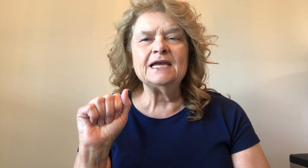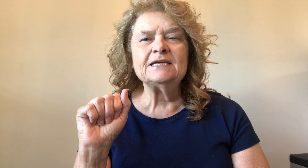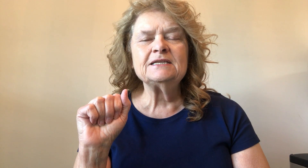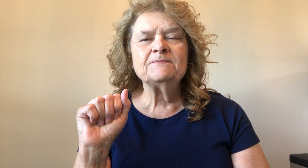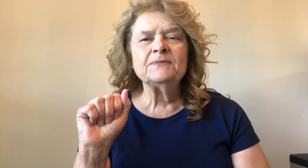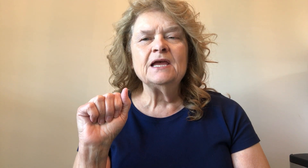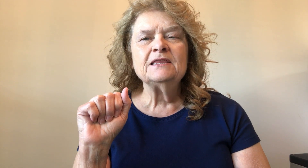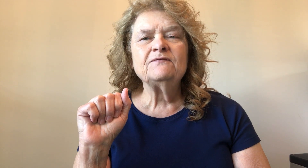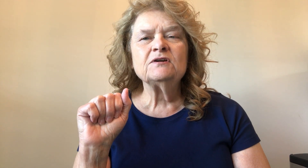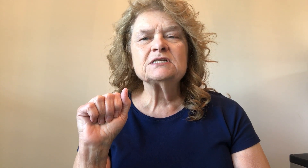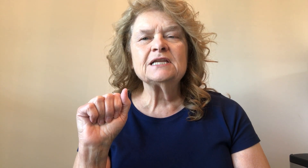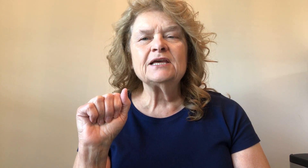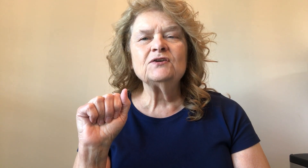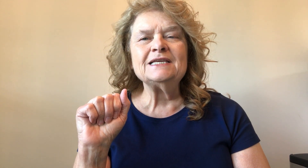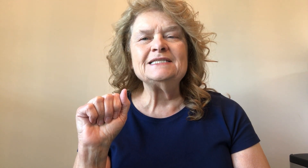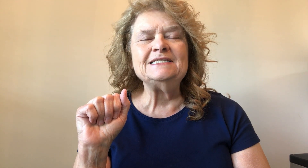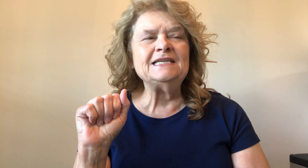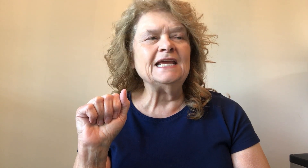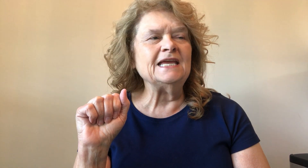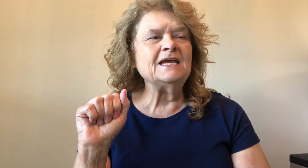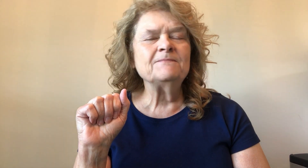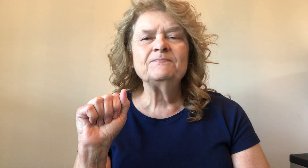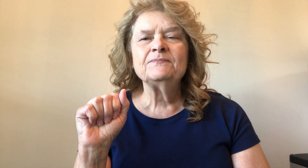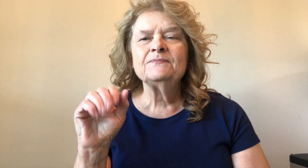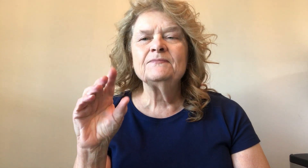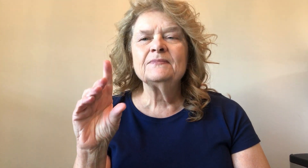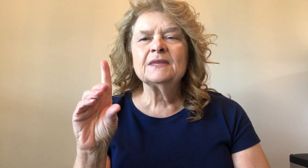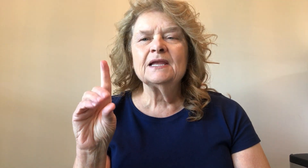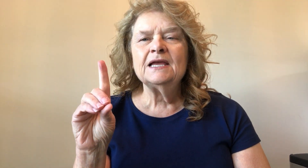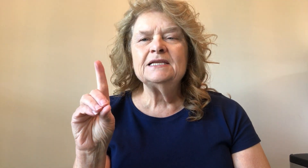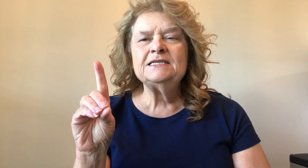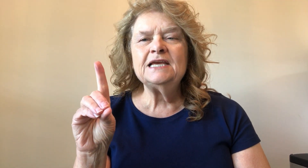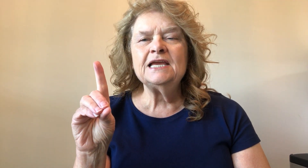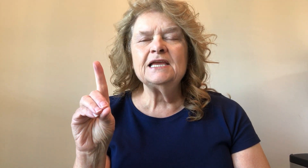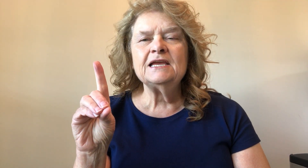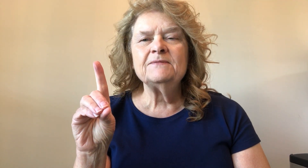hand. The first letter is D. D.